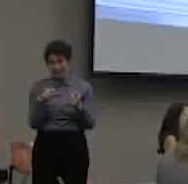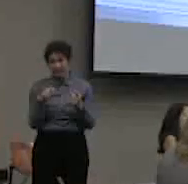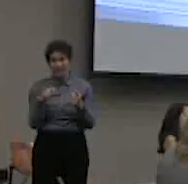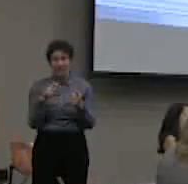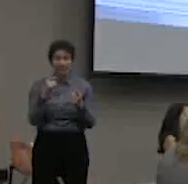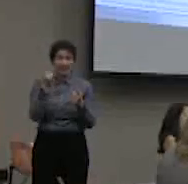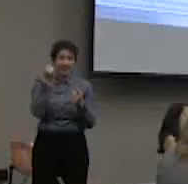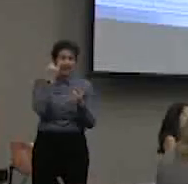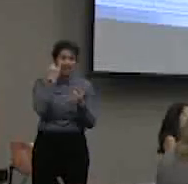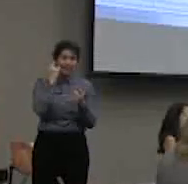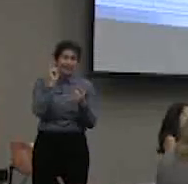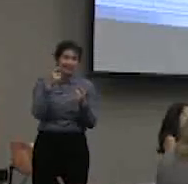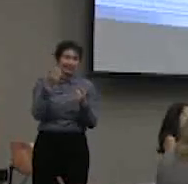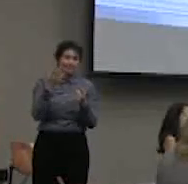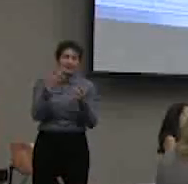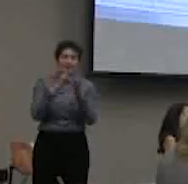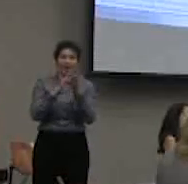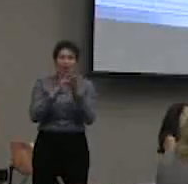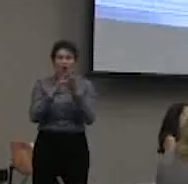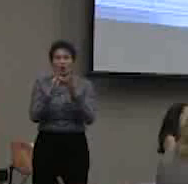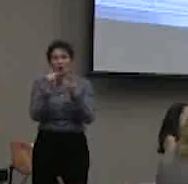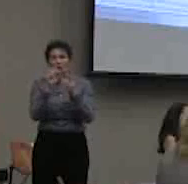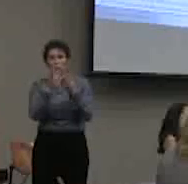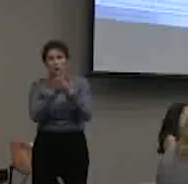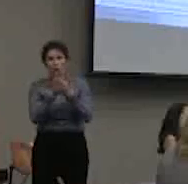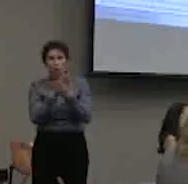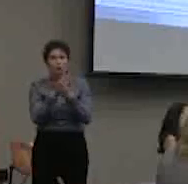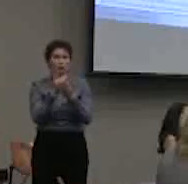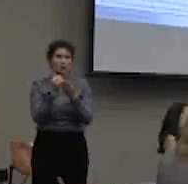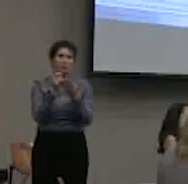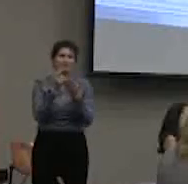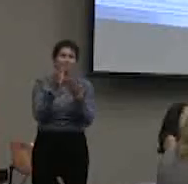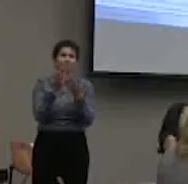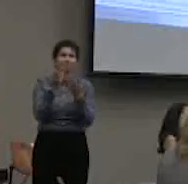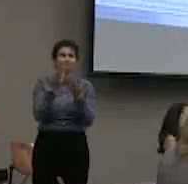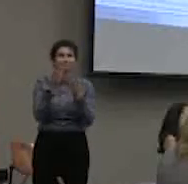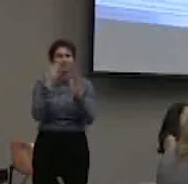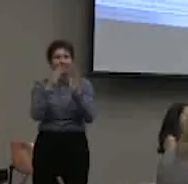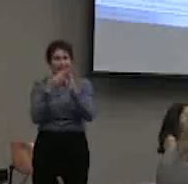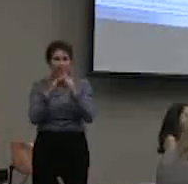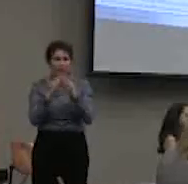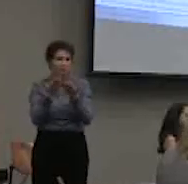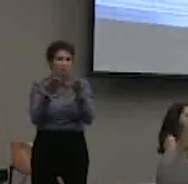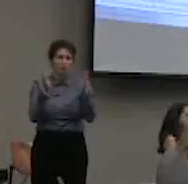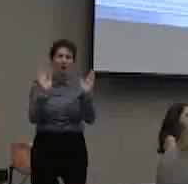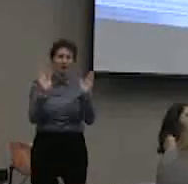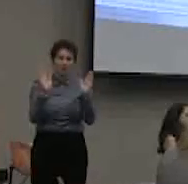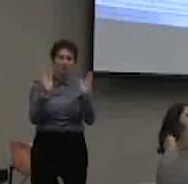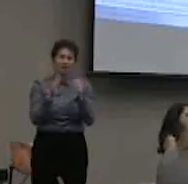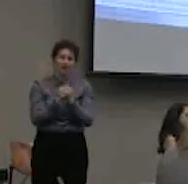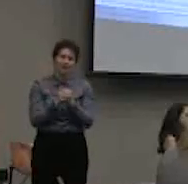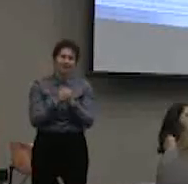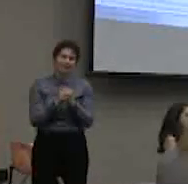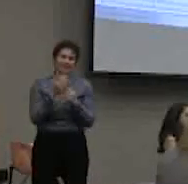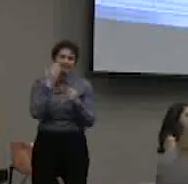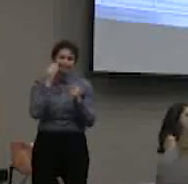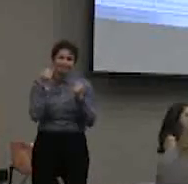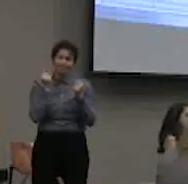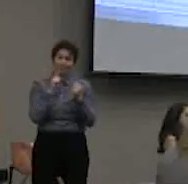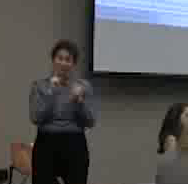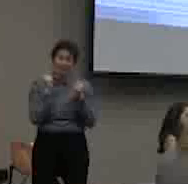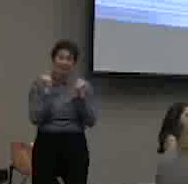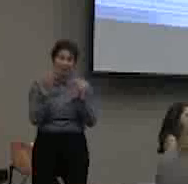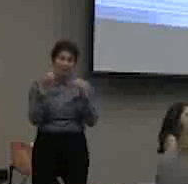that medical, be that school, be that community broadly. There's just a lot of